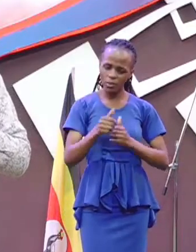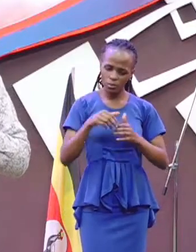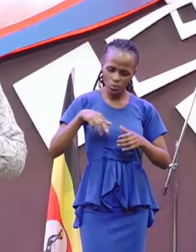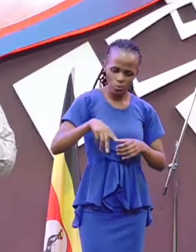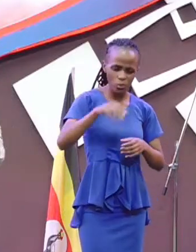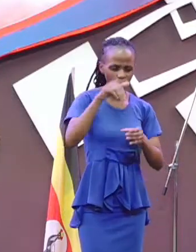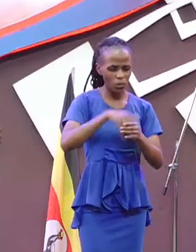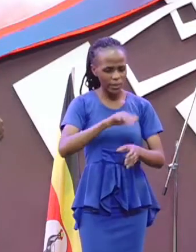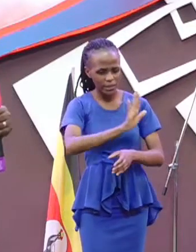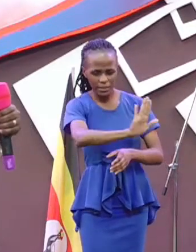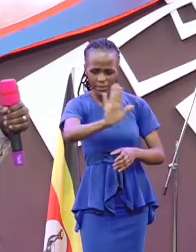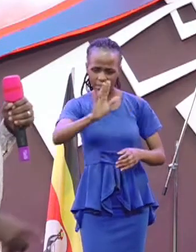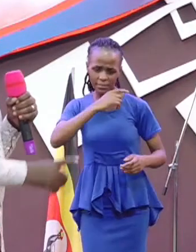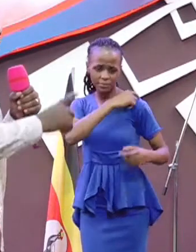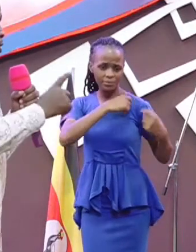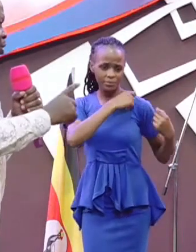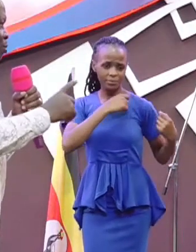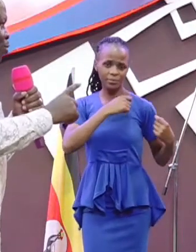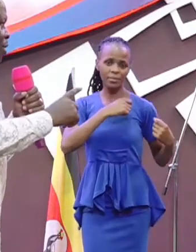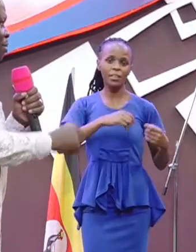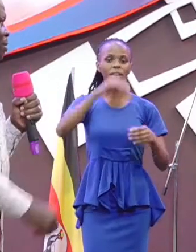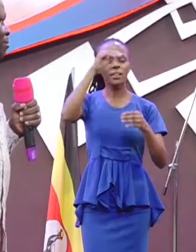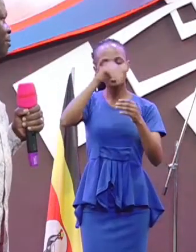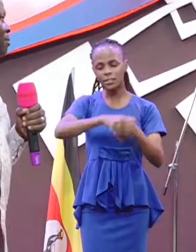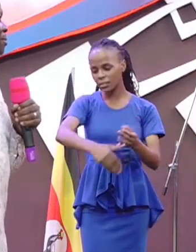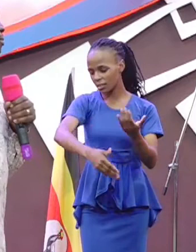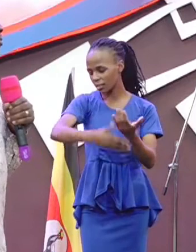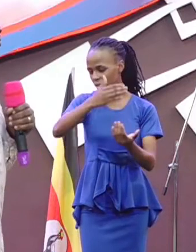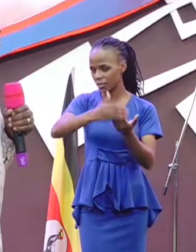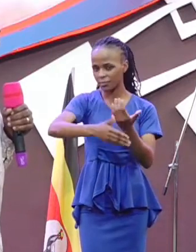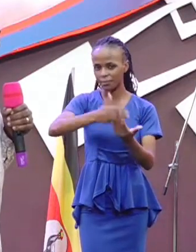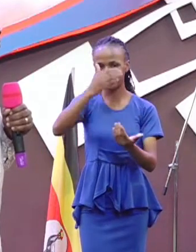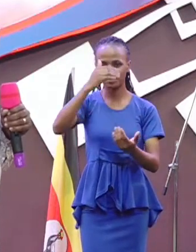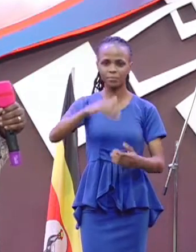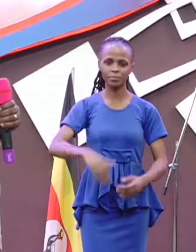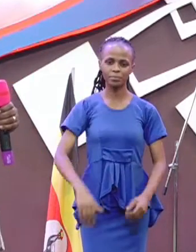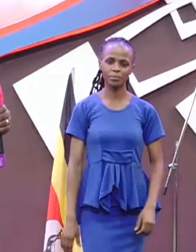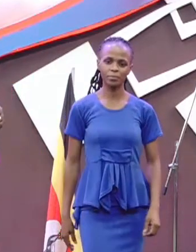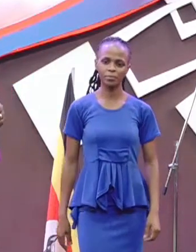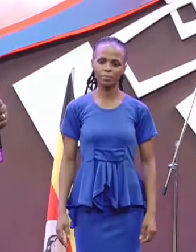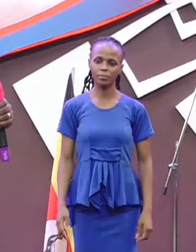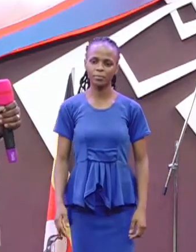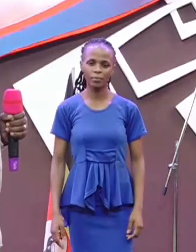But the secret of a person who will walk in their inheritance is in nurturing, being nurtured.